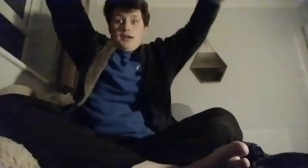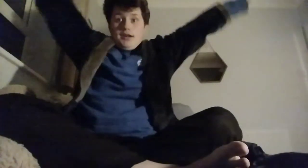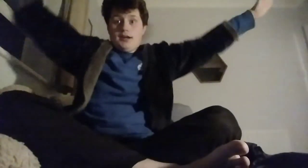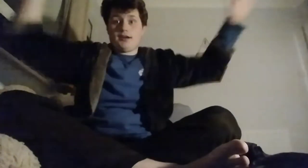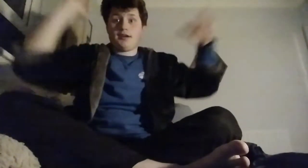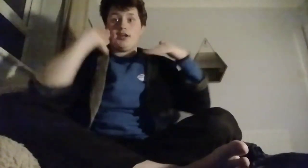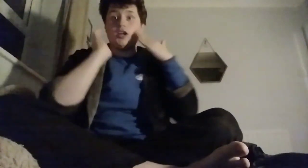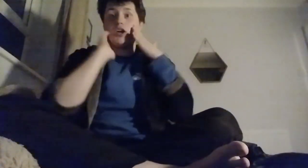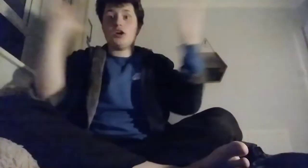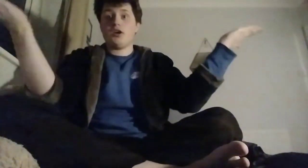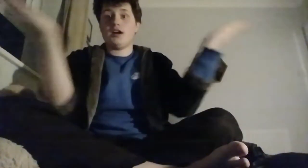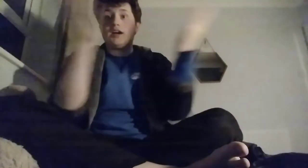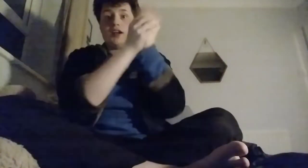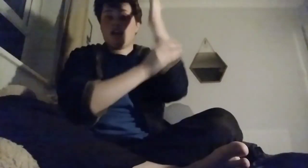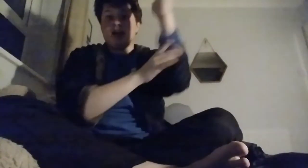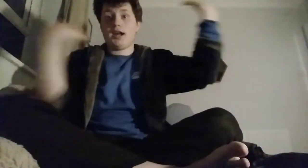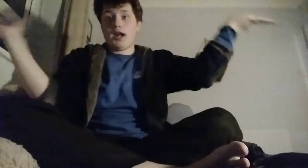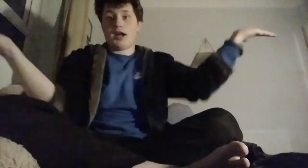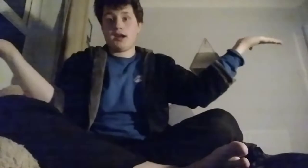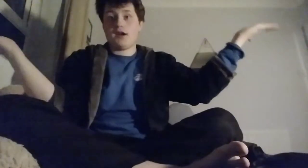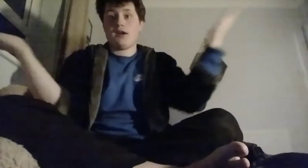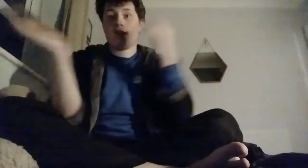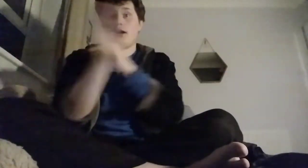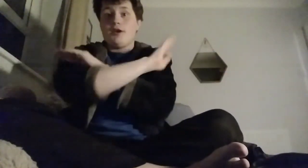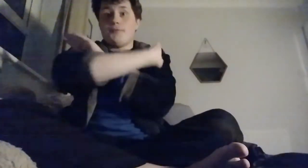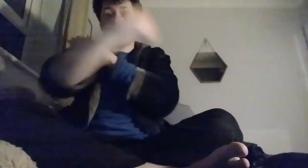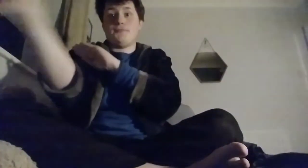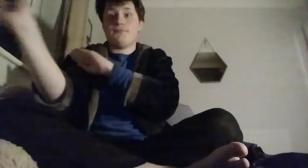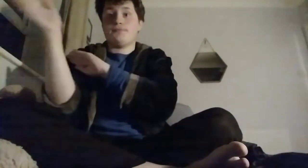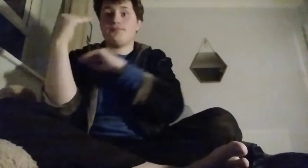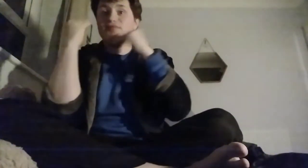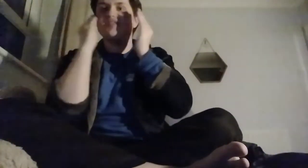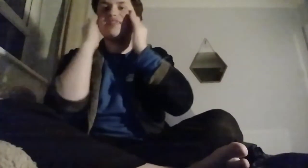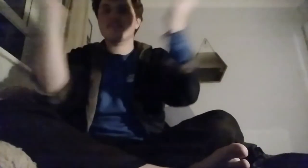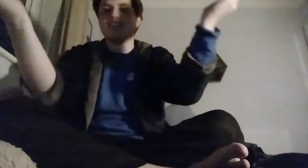some new fashion. Don't change the colors of your